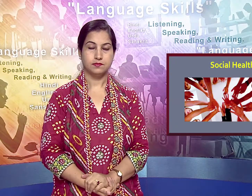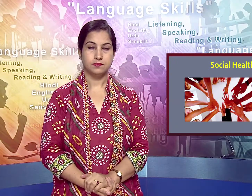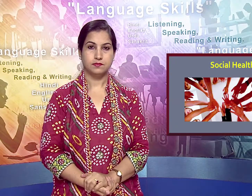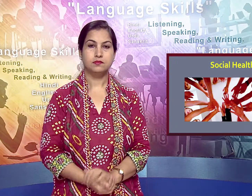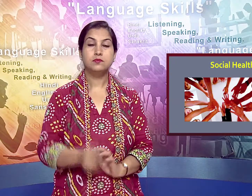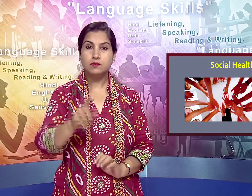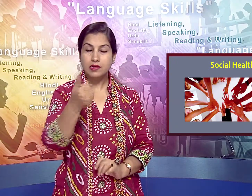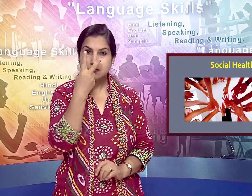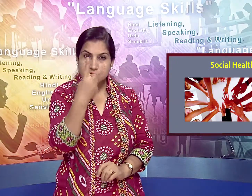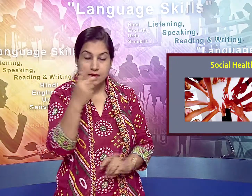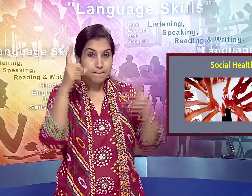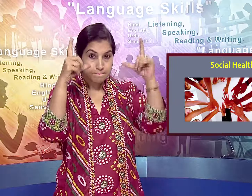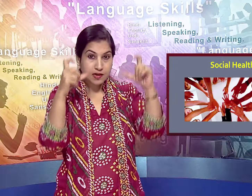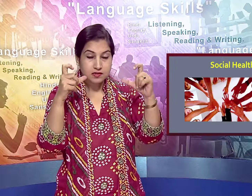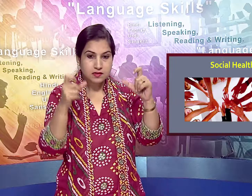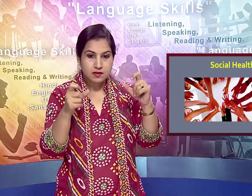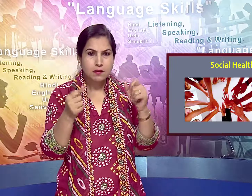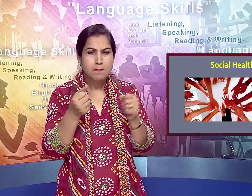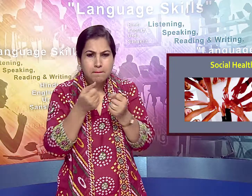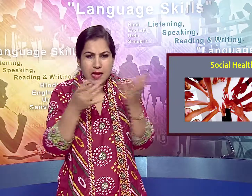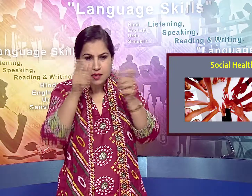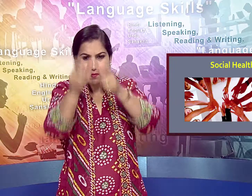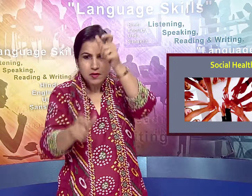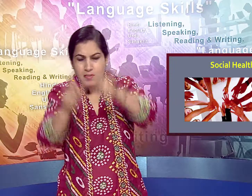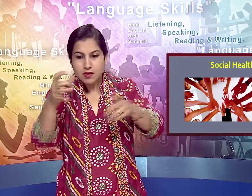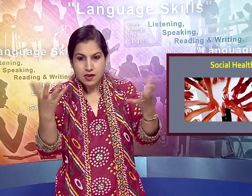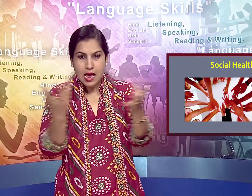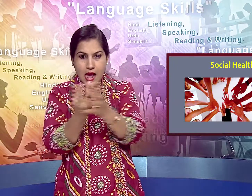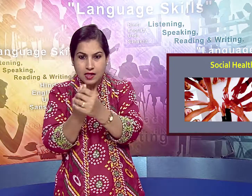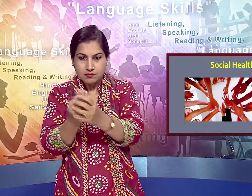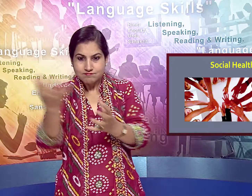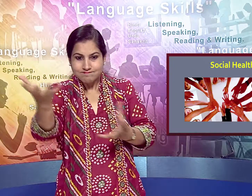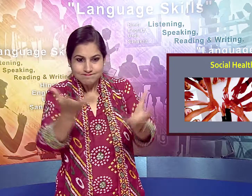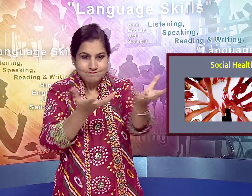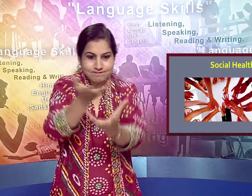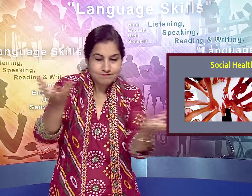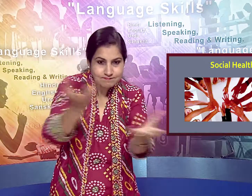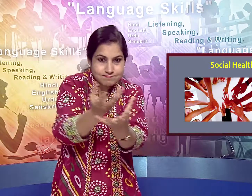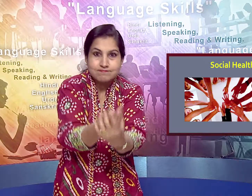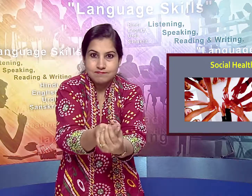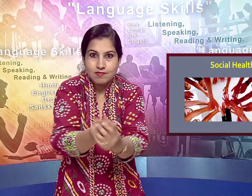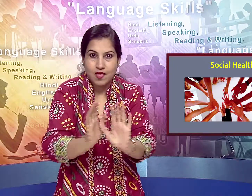As you can see in the picture, there are many people joining hands together.